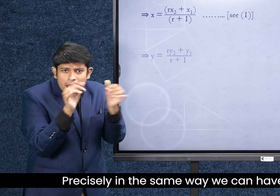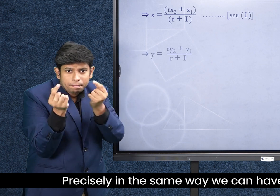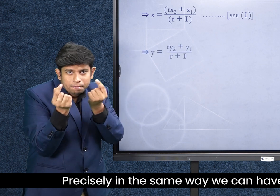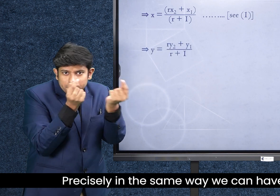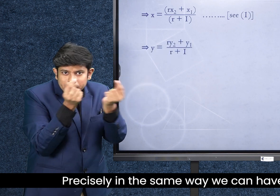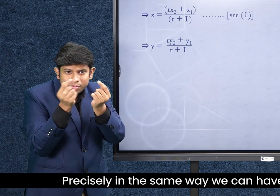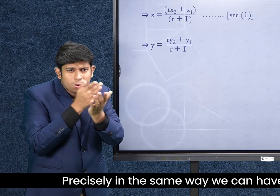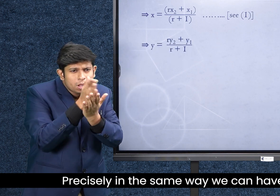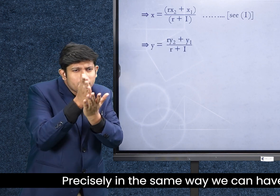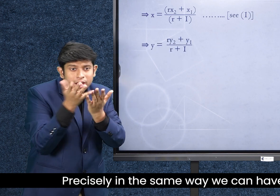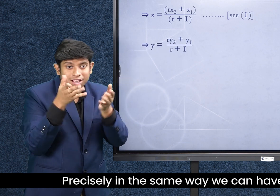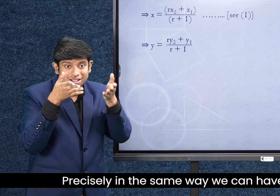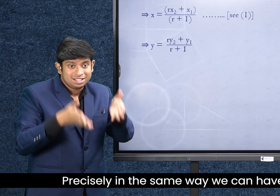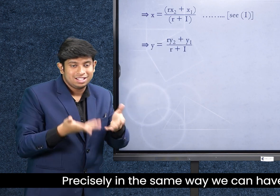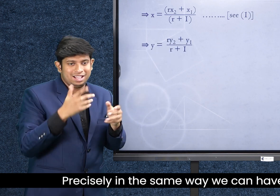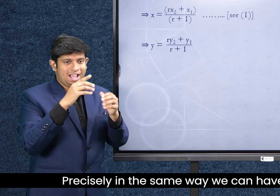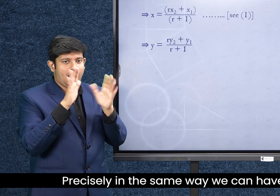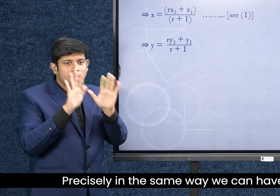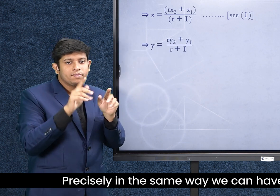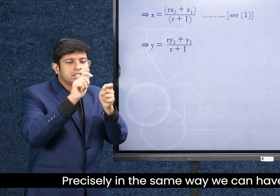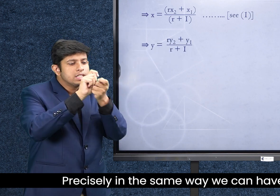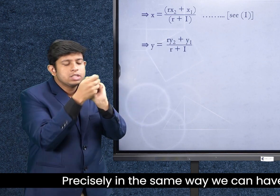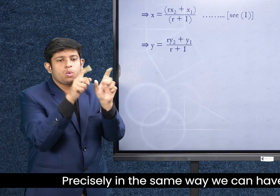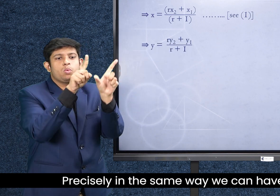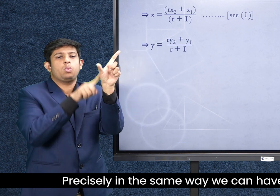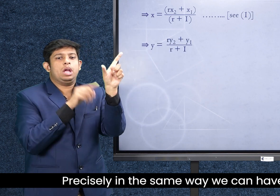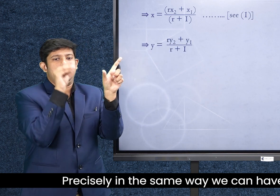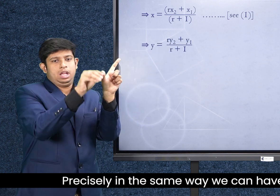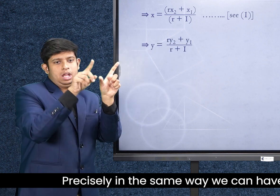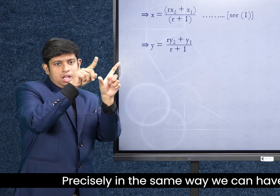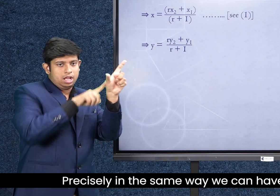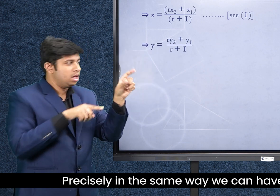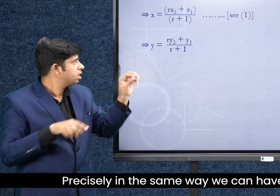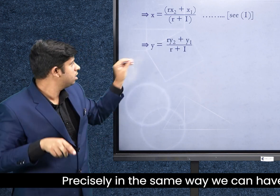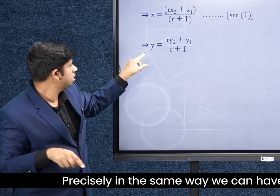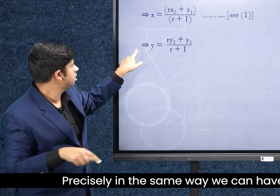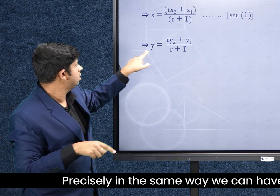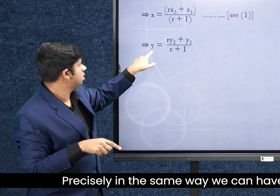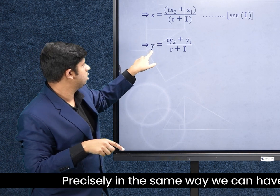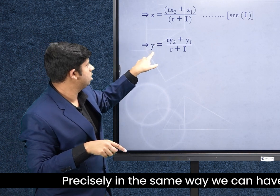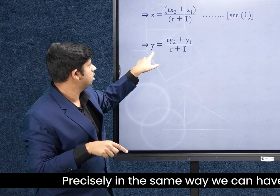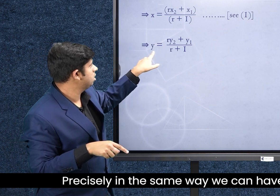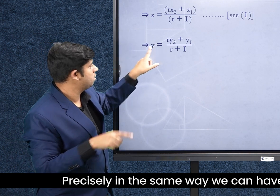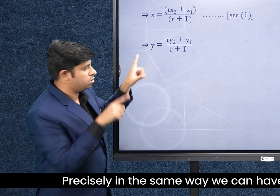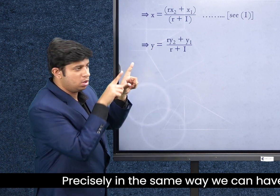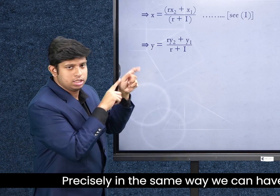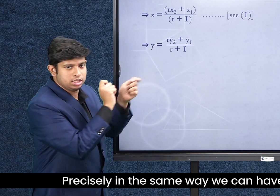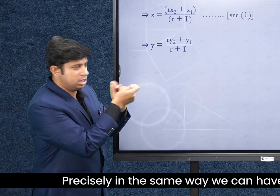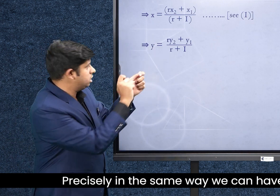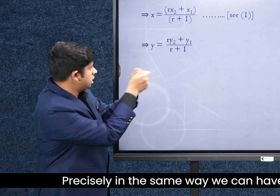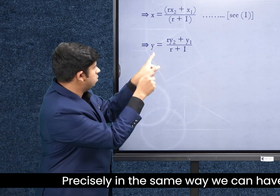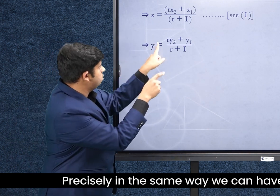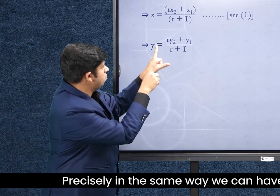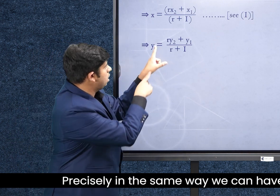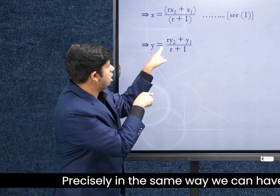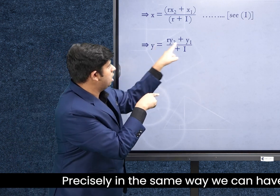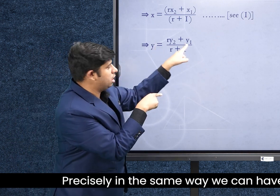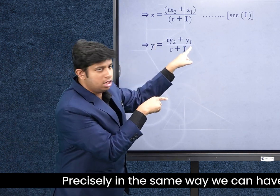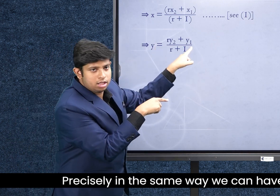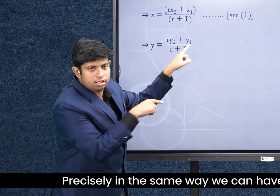Precisely in the same way, we can have y is equal to R into y2 plus y1 by R plus 1.